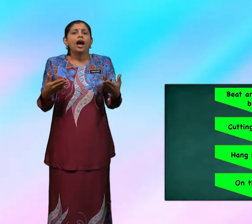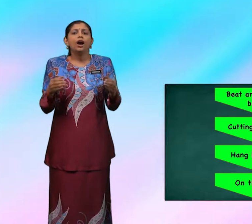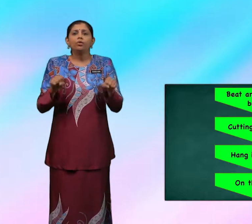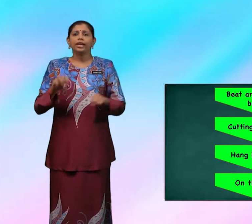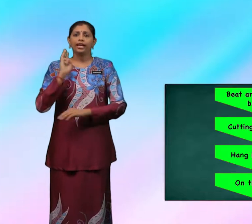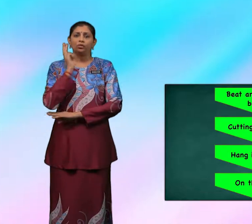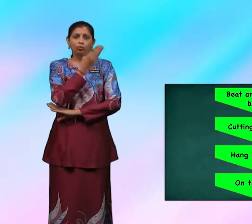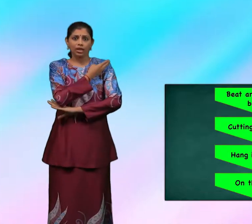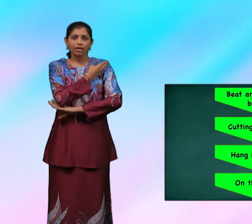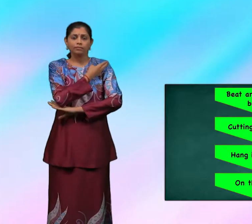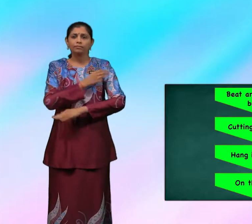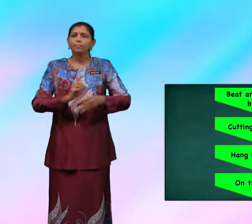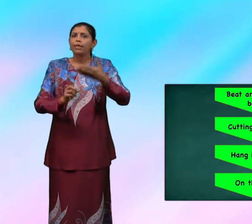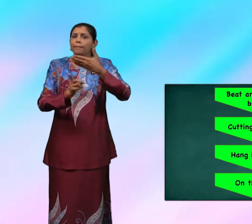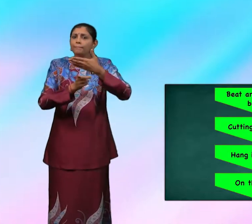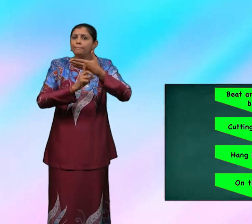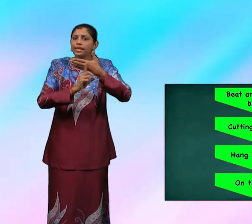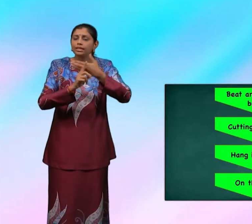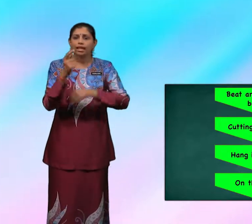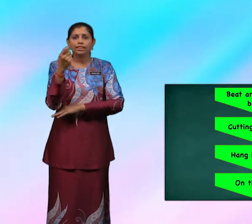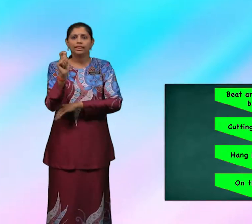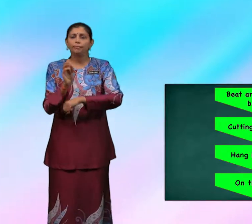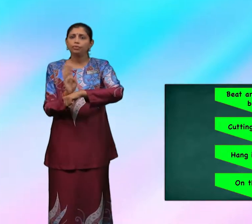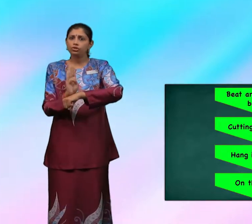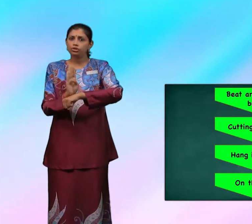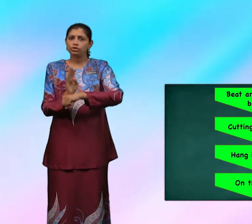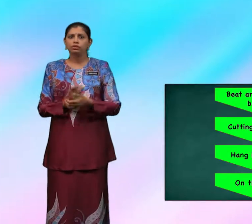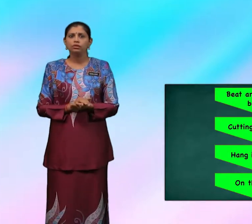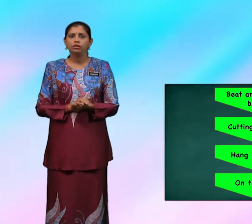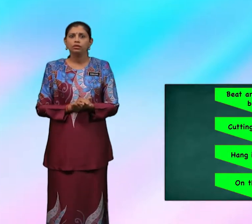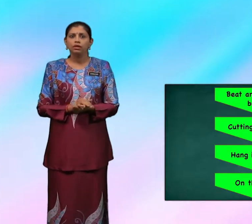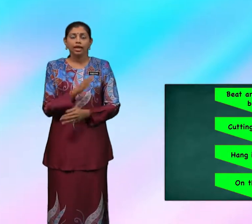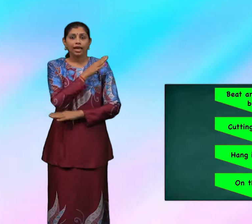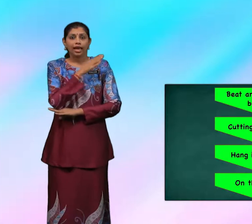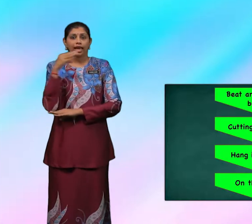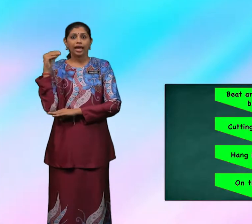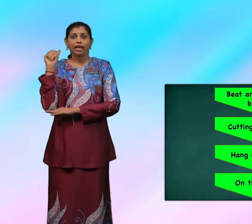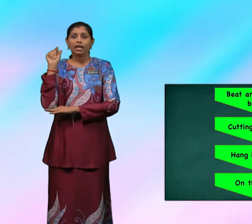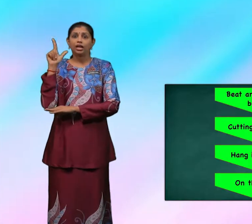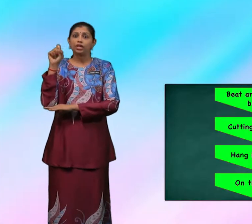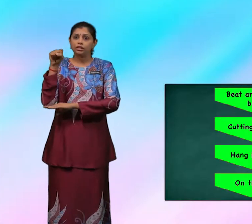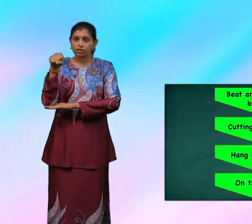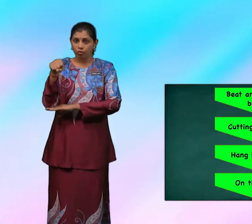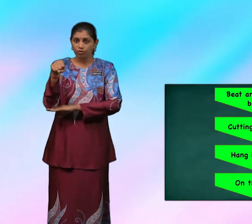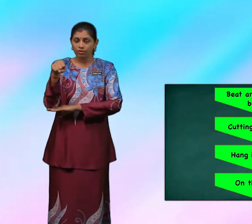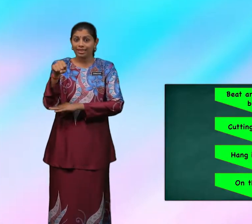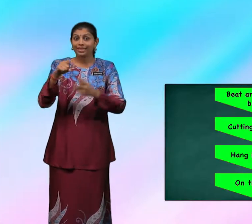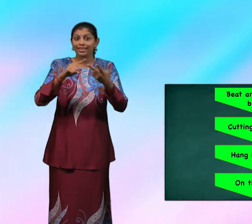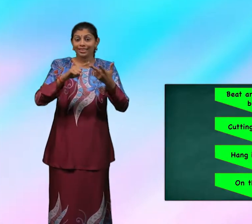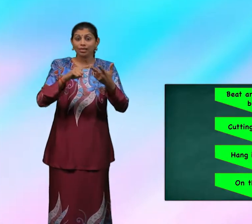How can we beat the bush? And also, the third